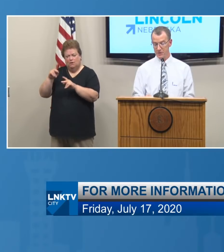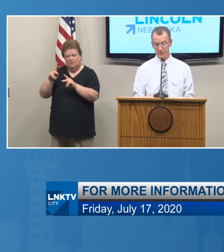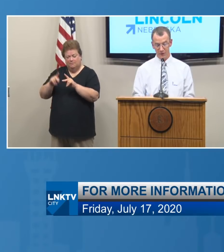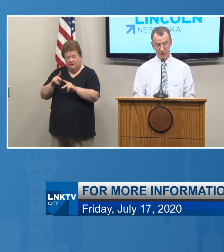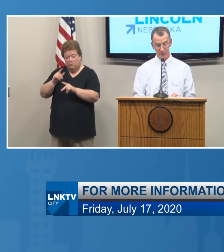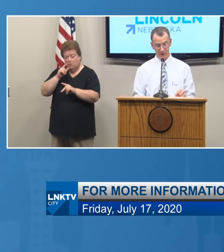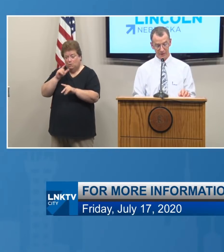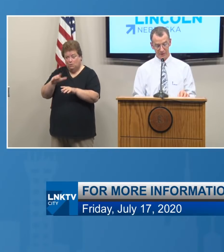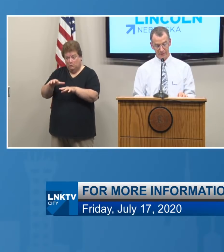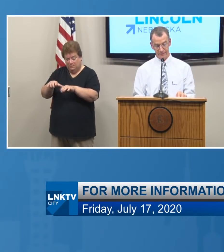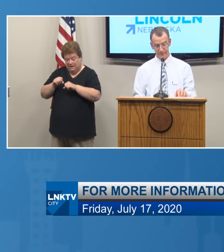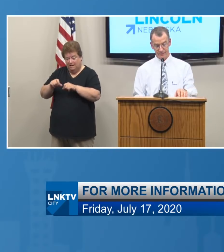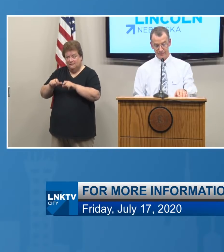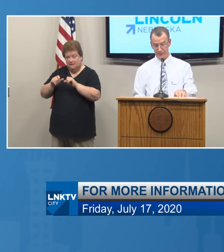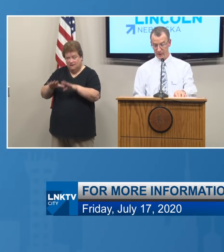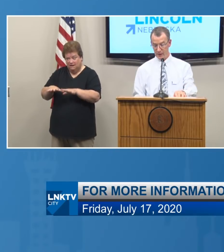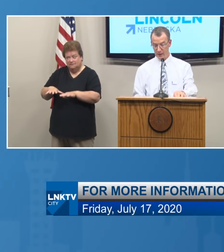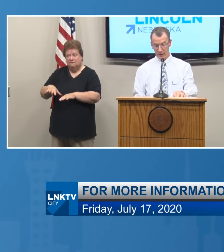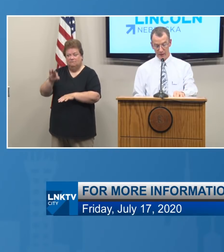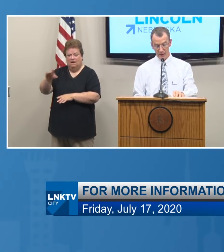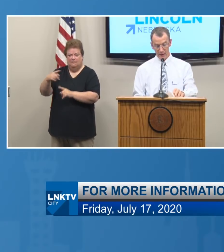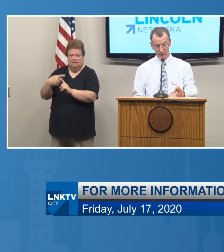that are positive for COVID-19.